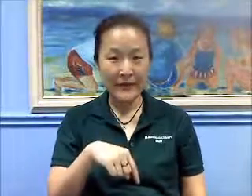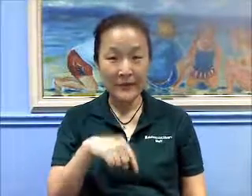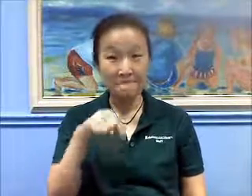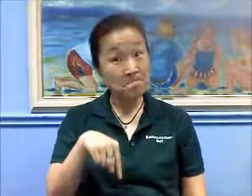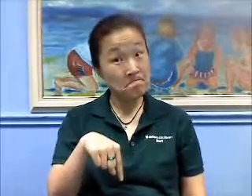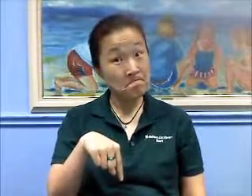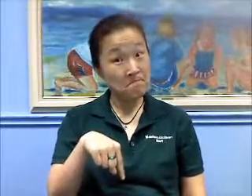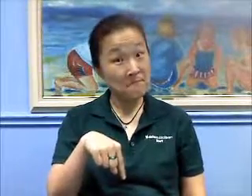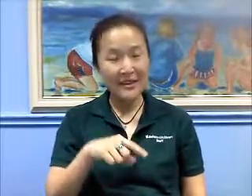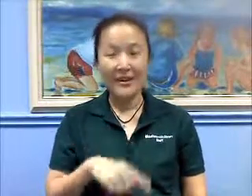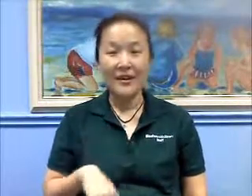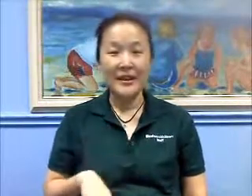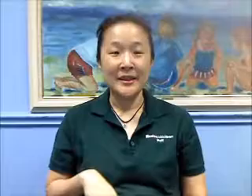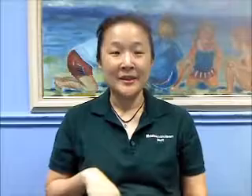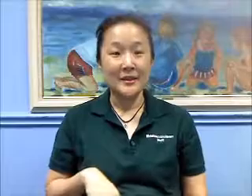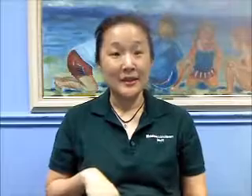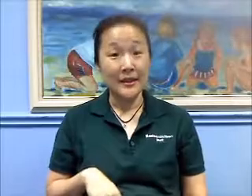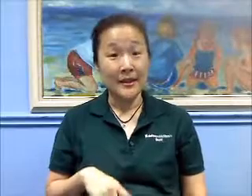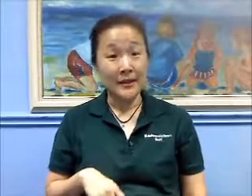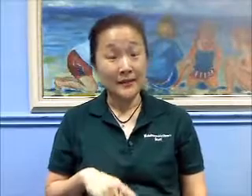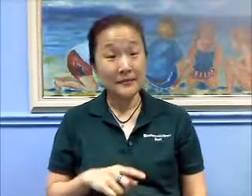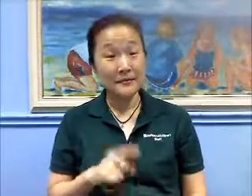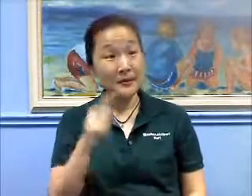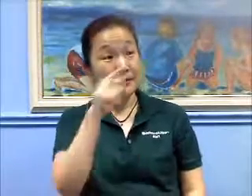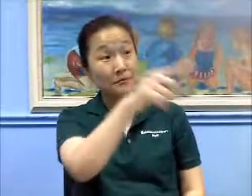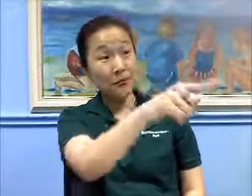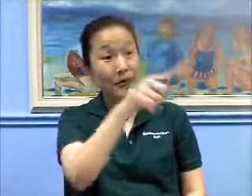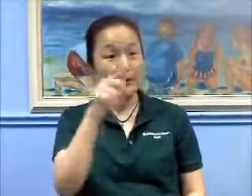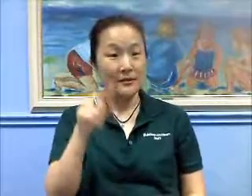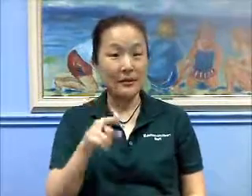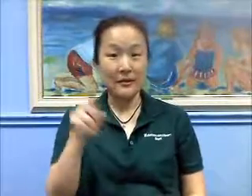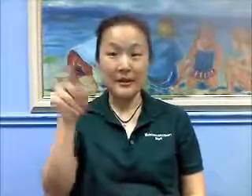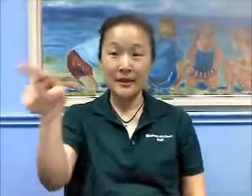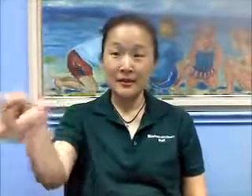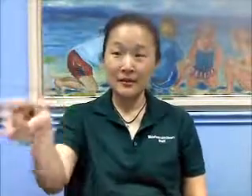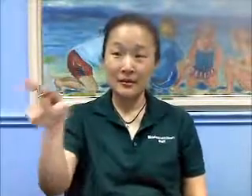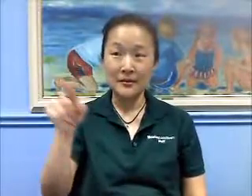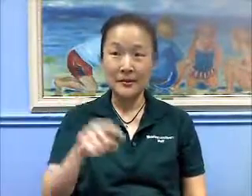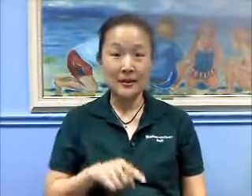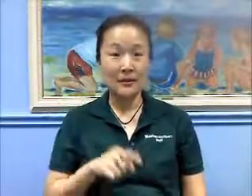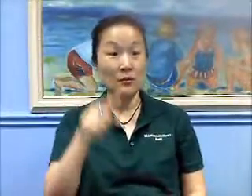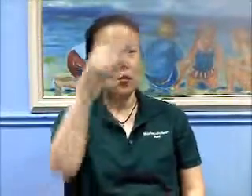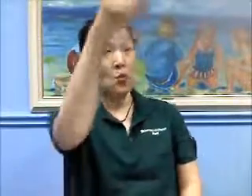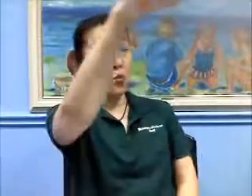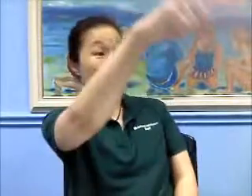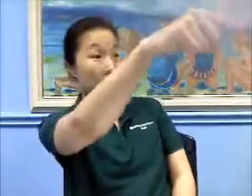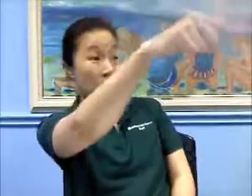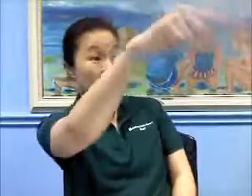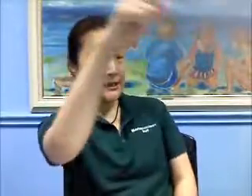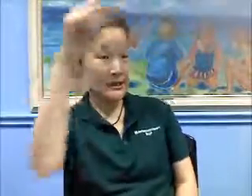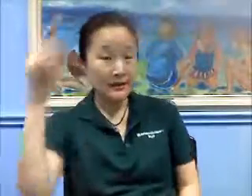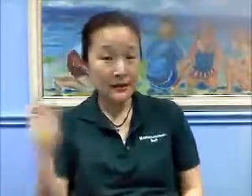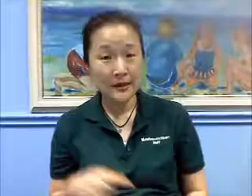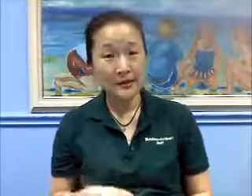misbehaving. And then you can say there, where you point over there, way over there.